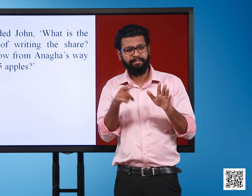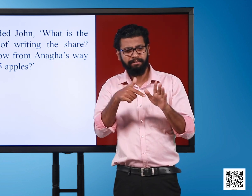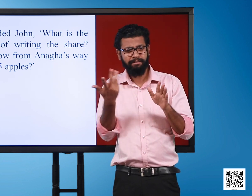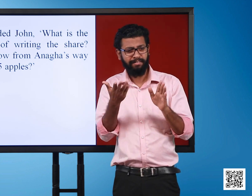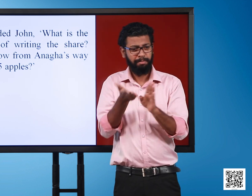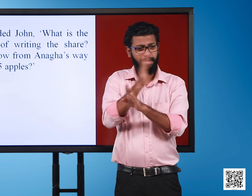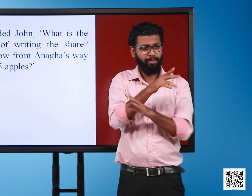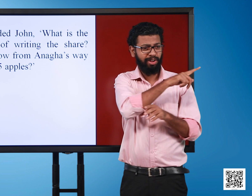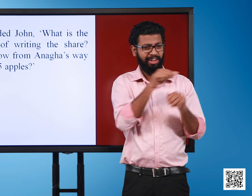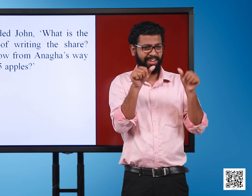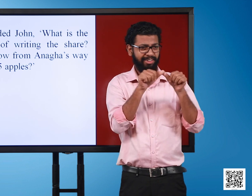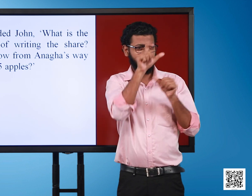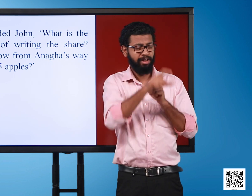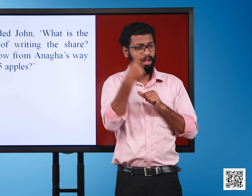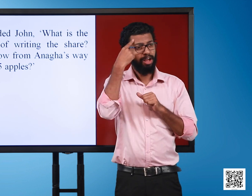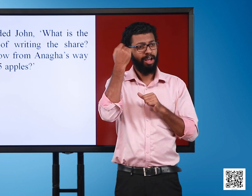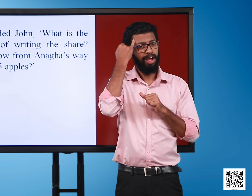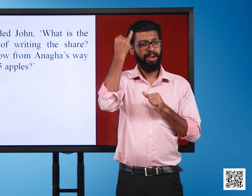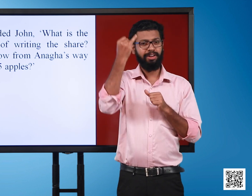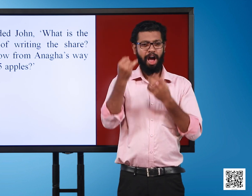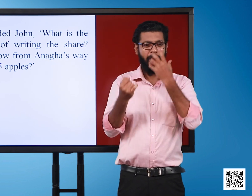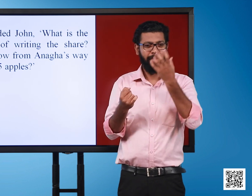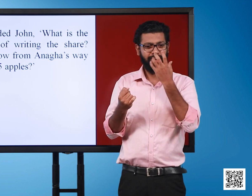Does it follow from Anagha's way of dividing 5 apples?